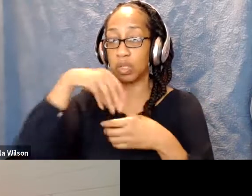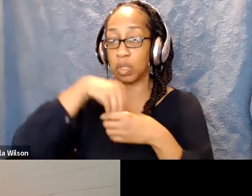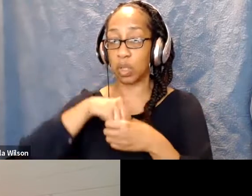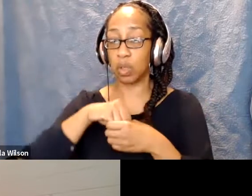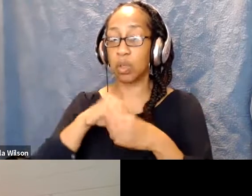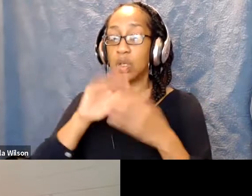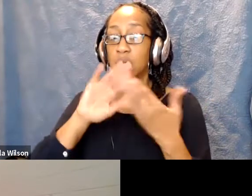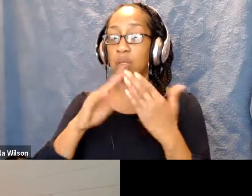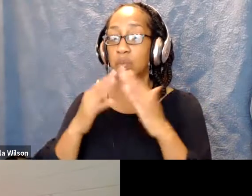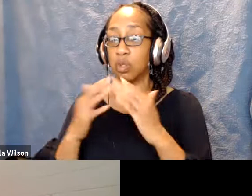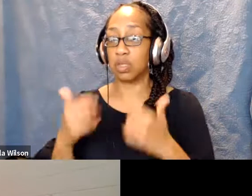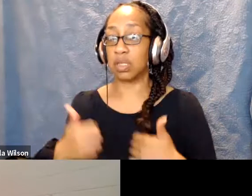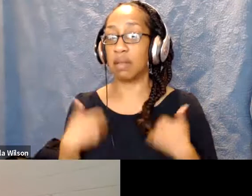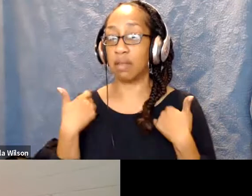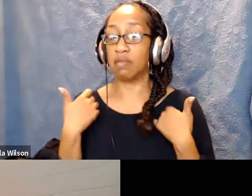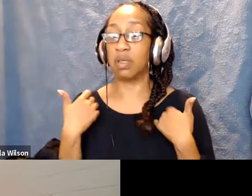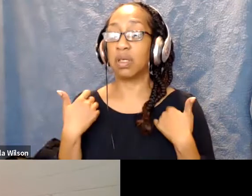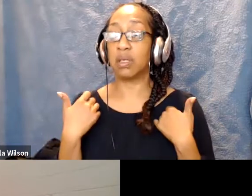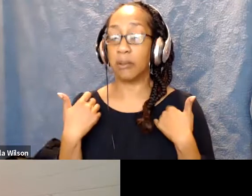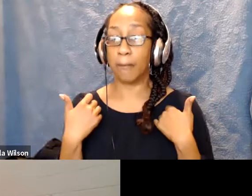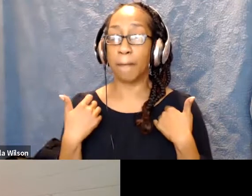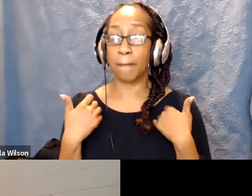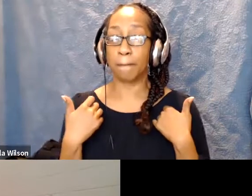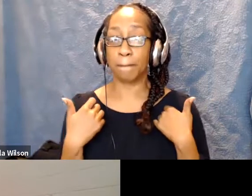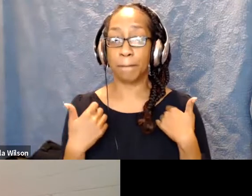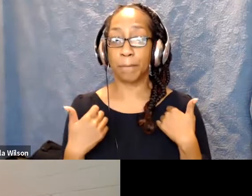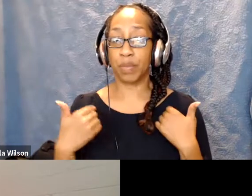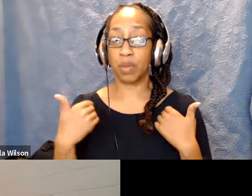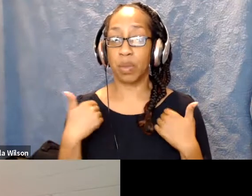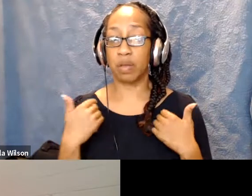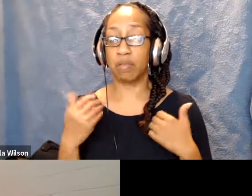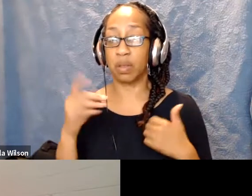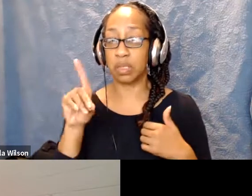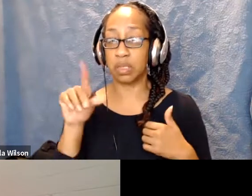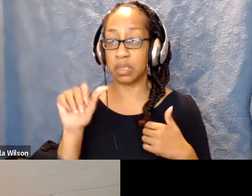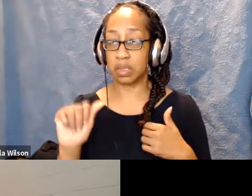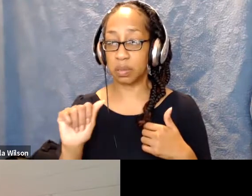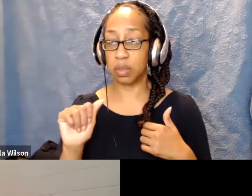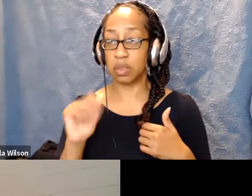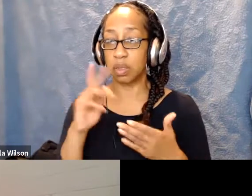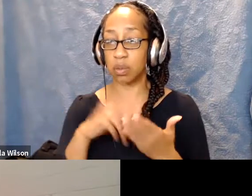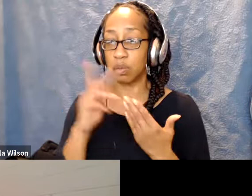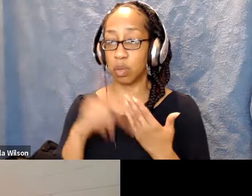living, and with that we have a home accessibility program, assistive technology and medical